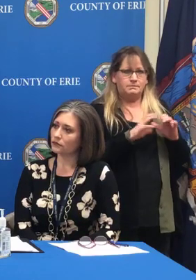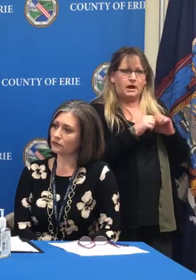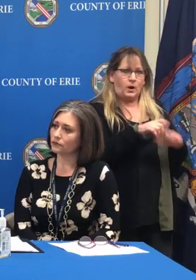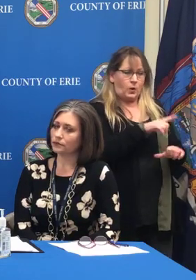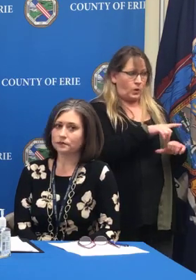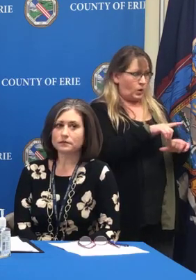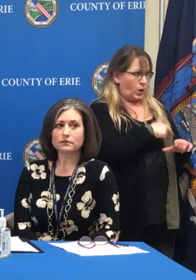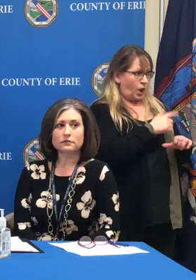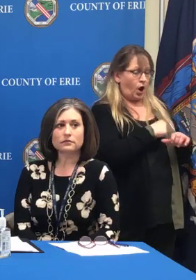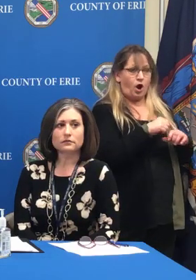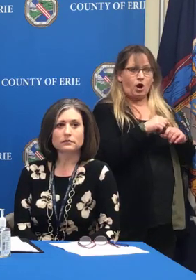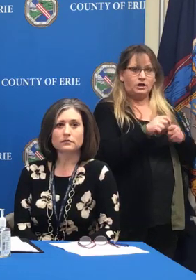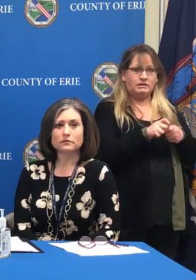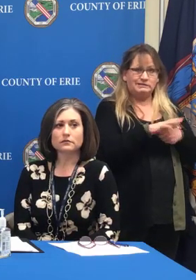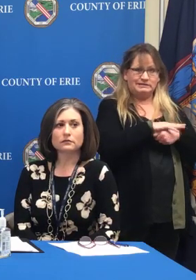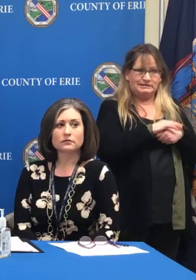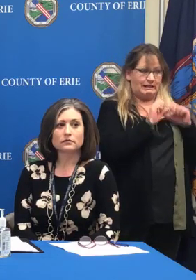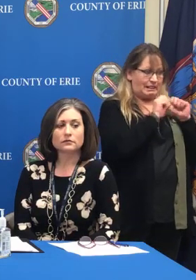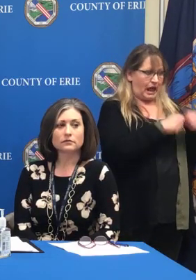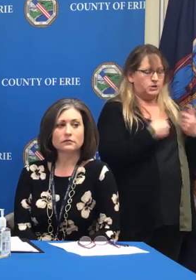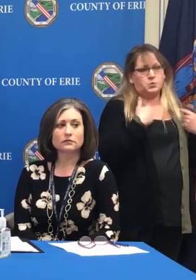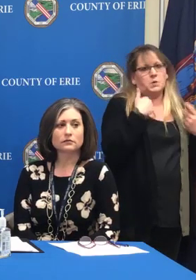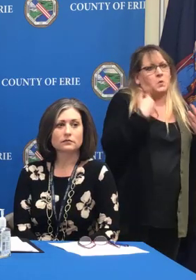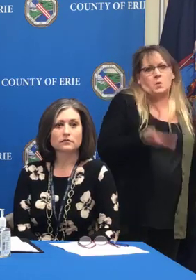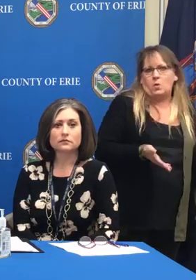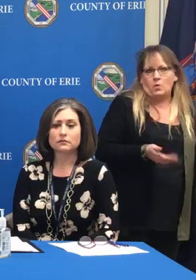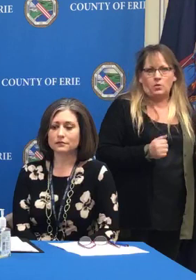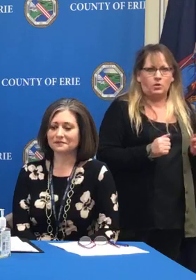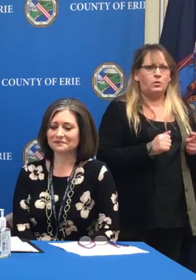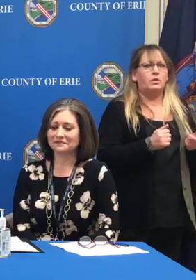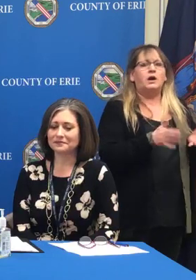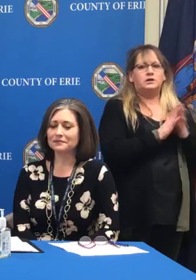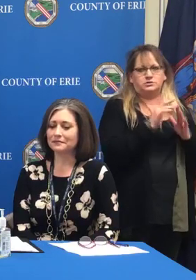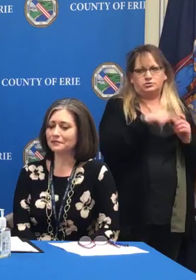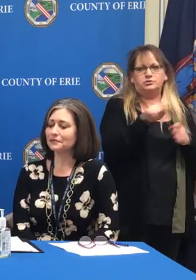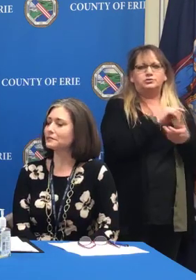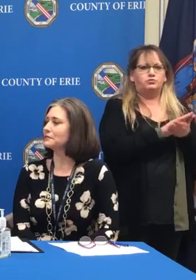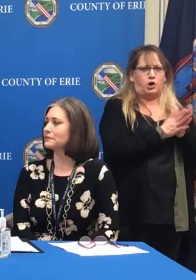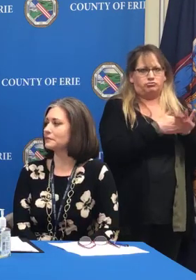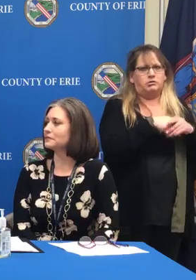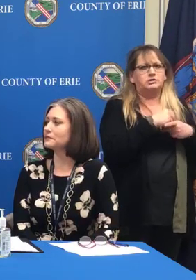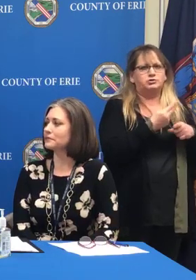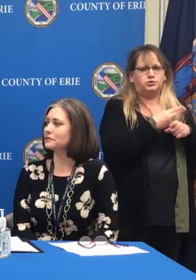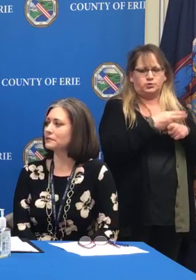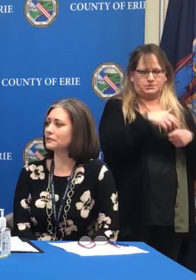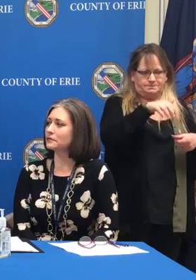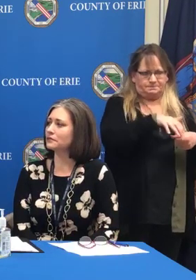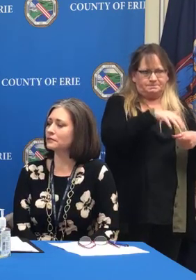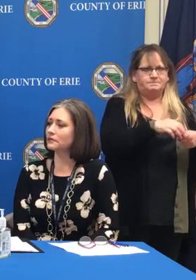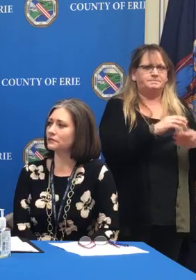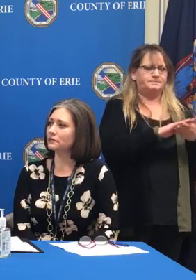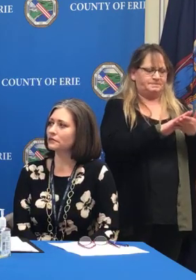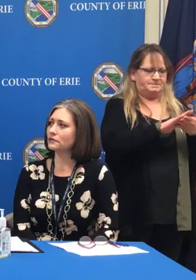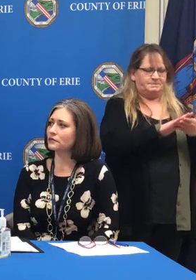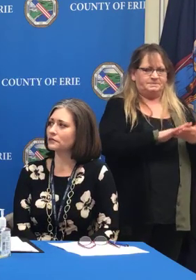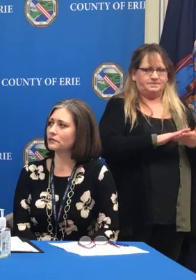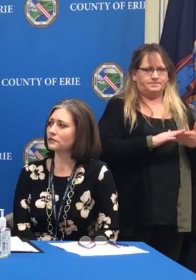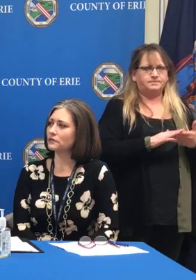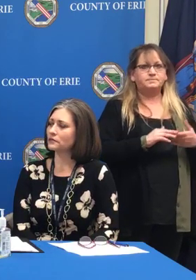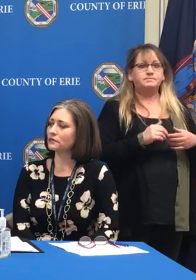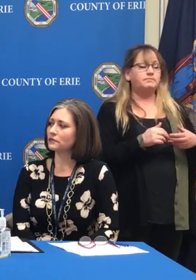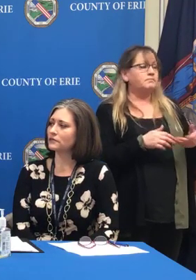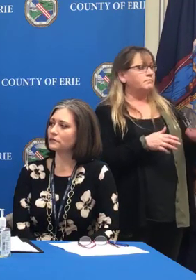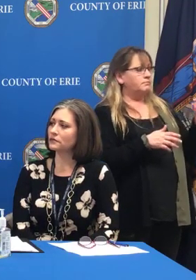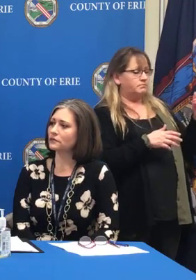virus lasts. We're asking everyone to wash their hands, use hand sanitizer. We know that we're asked grocers